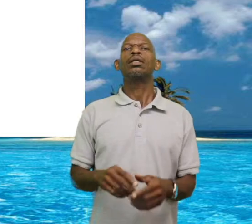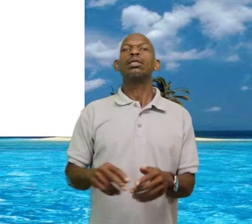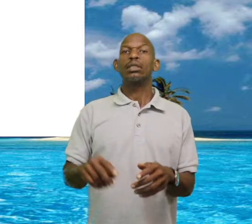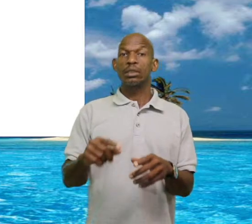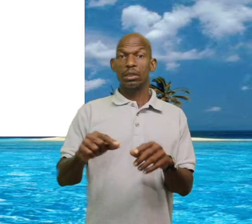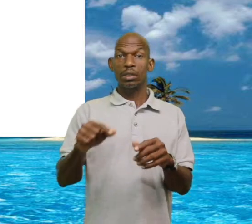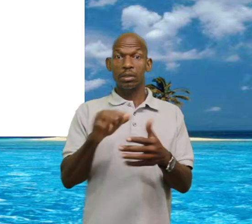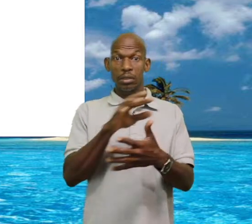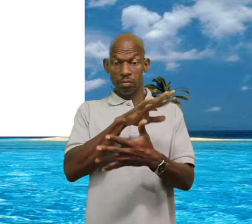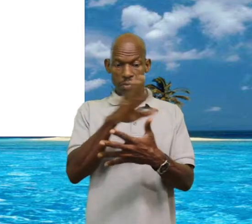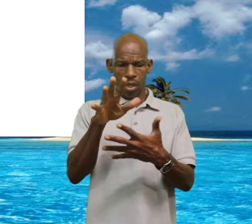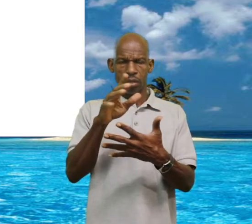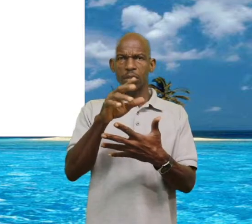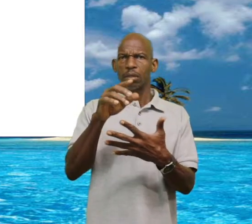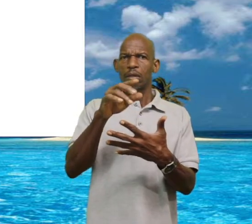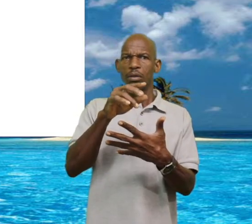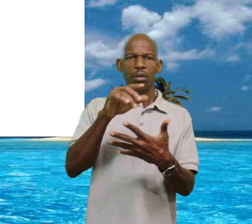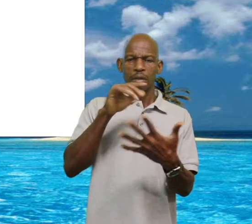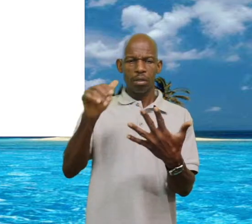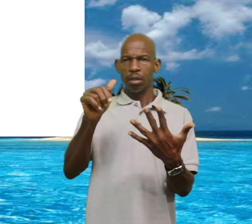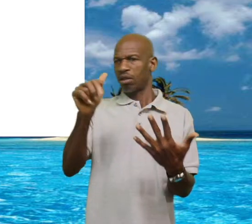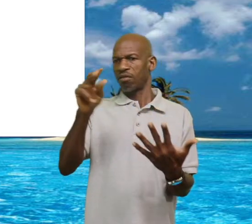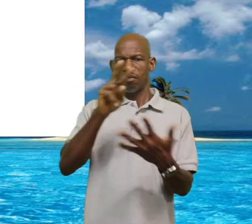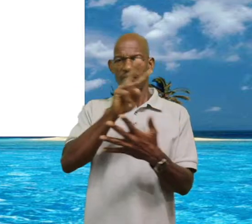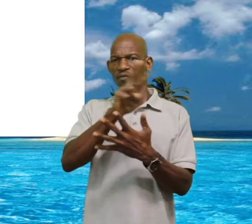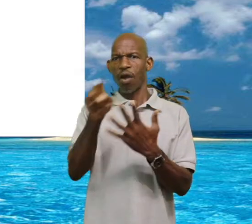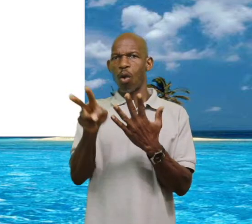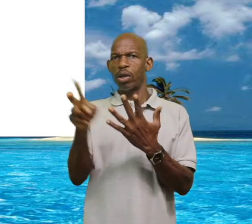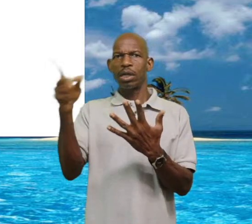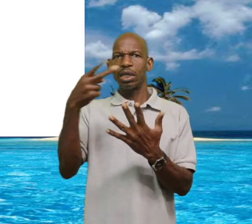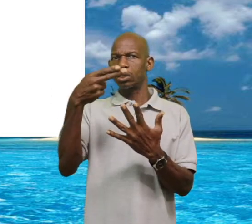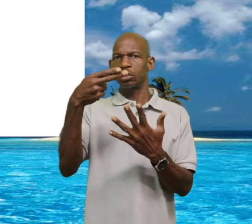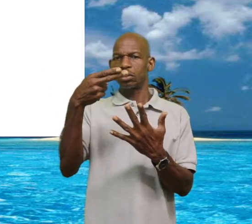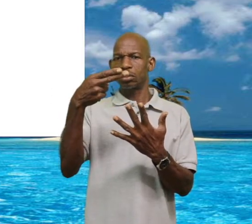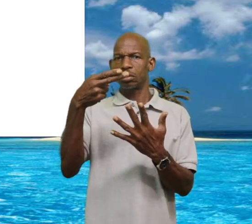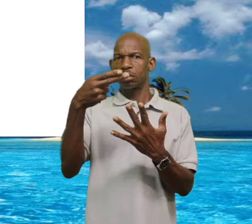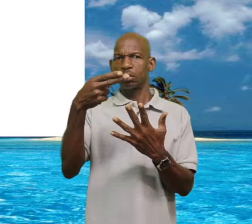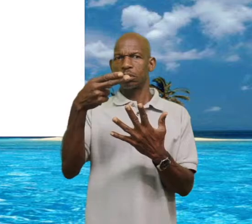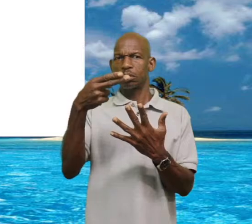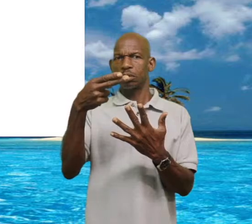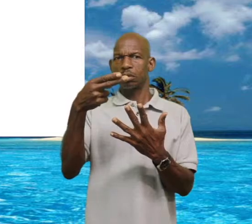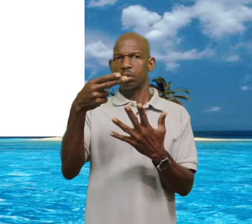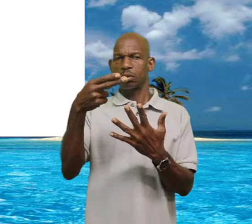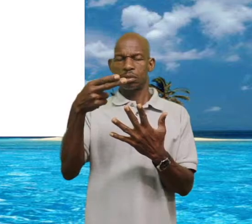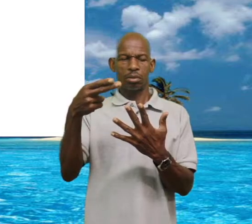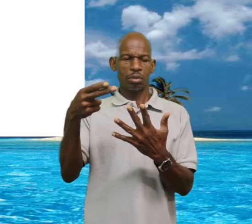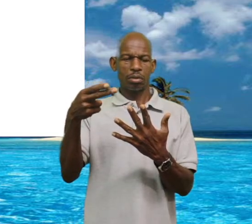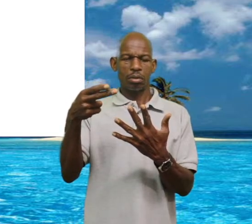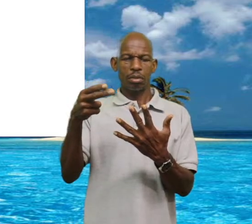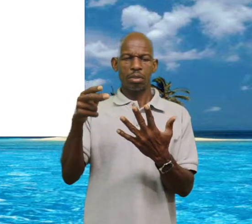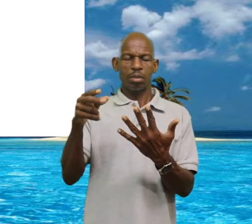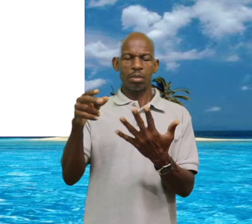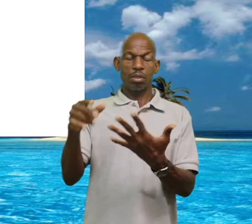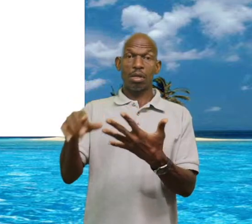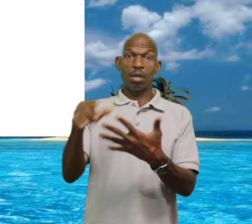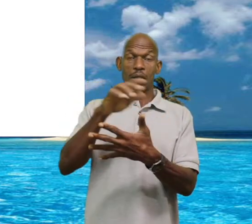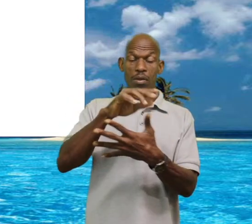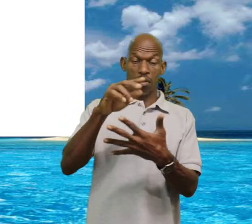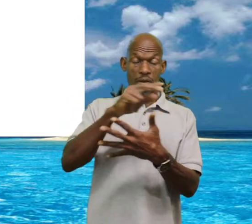consonant. But when you are saying the word, you get a vowel sound at the beginning. You see this